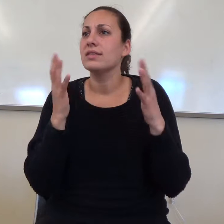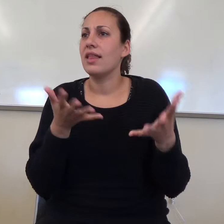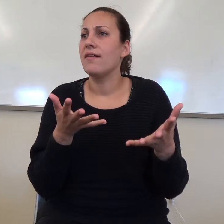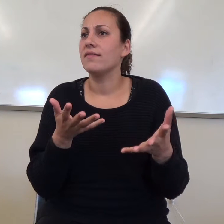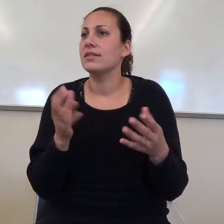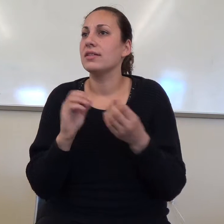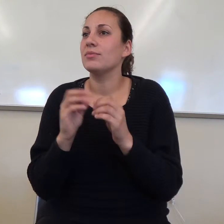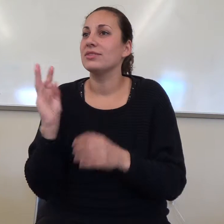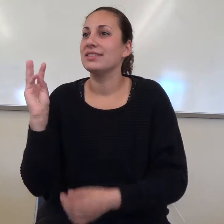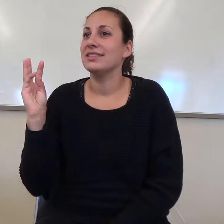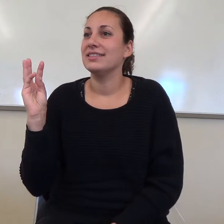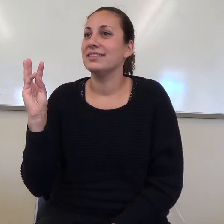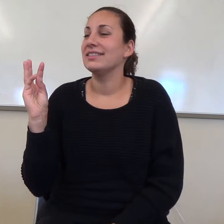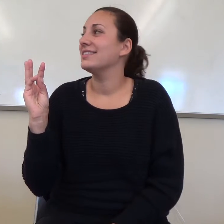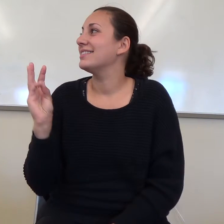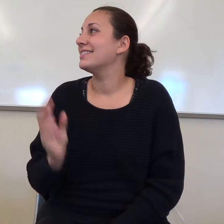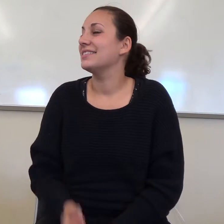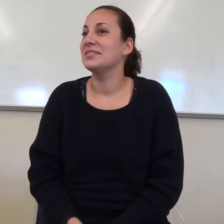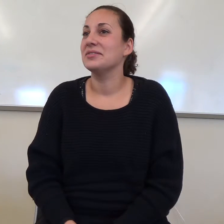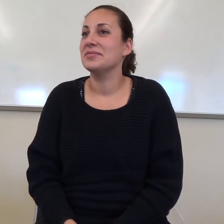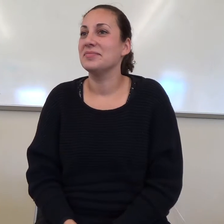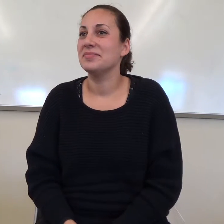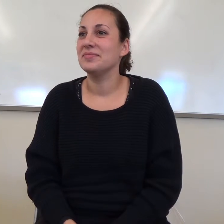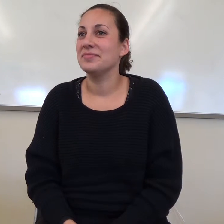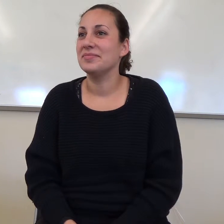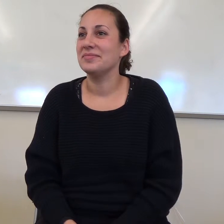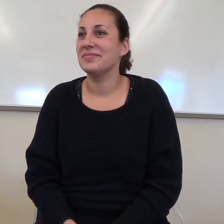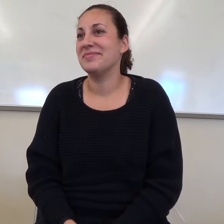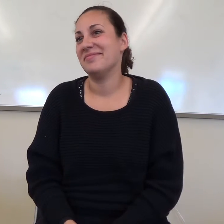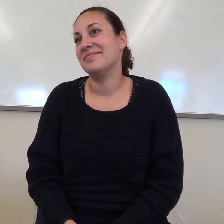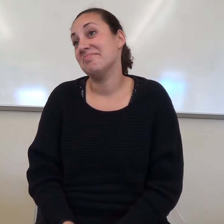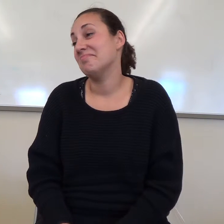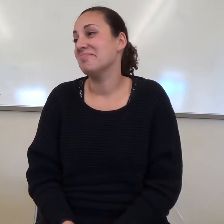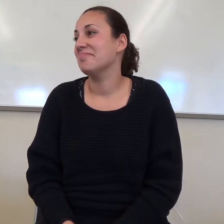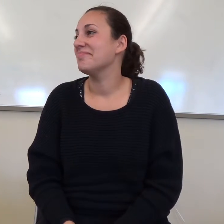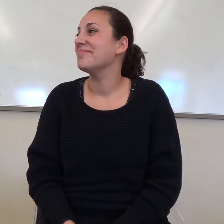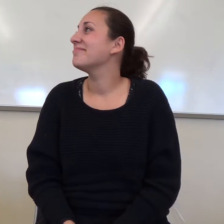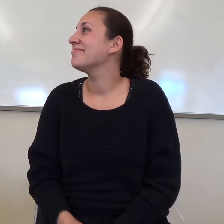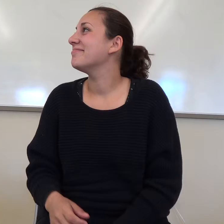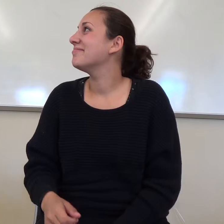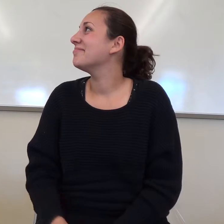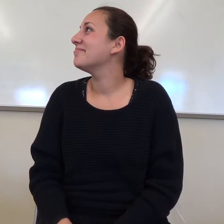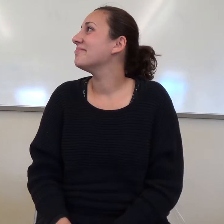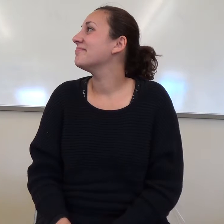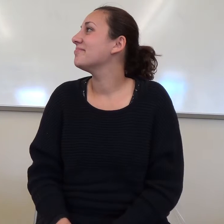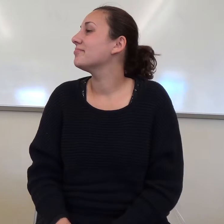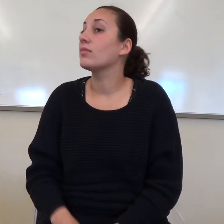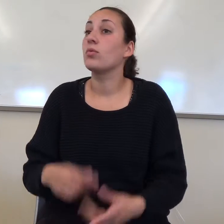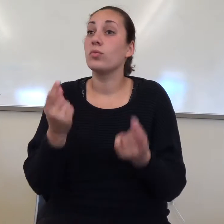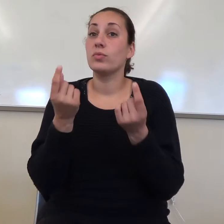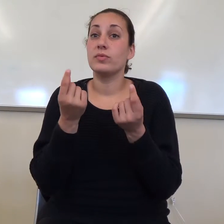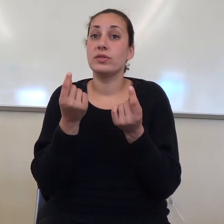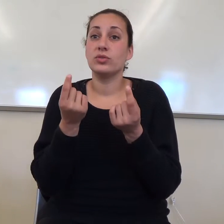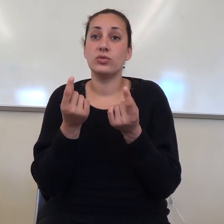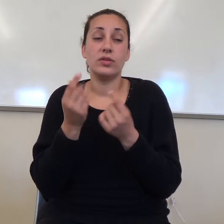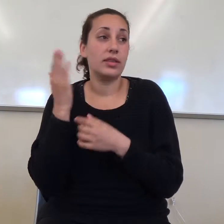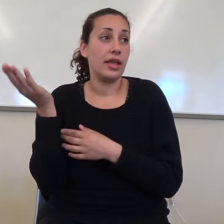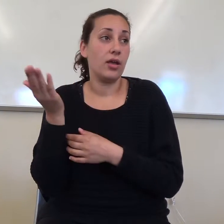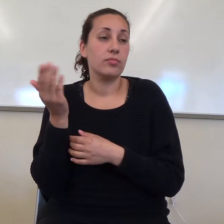6. Does that make sense to people? Okay, because what we did was we broke this up. This isn't